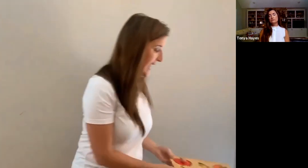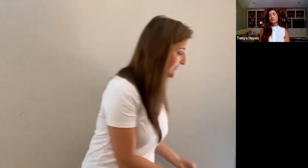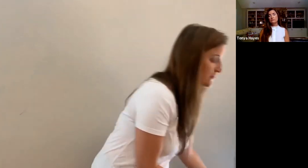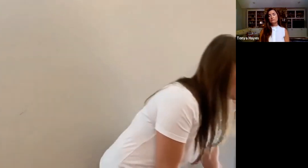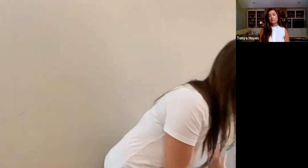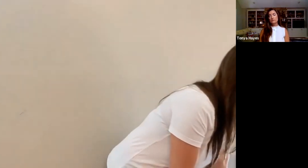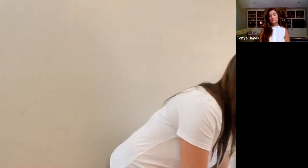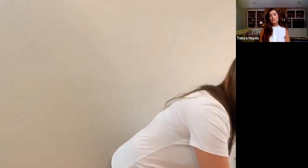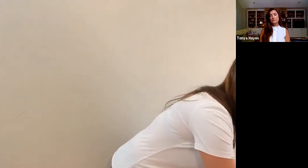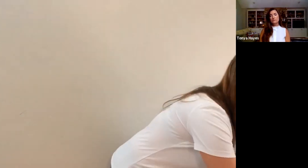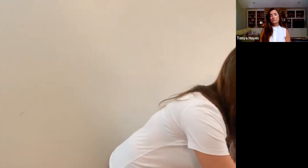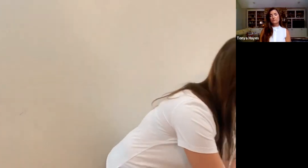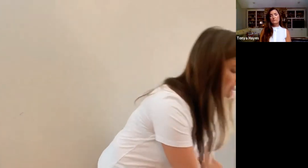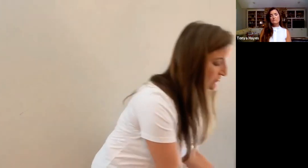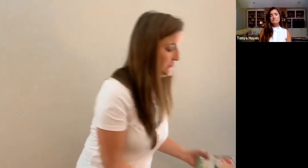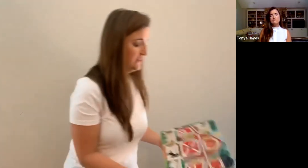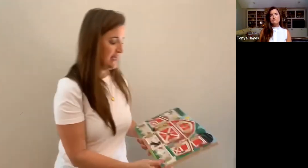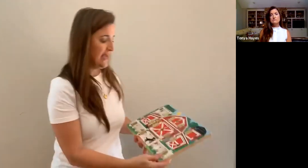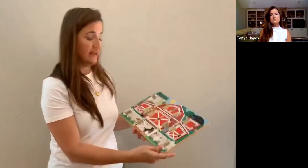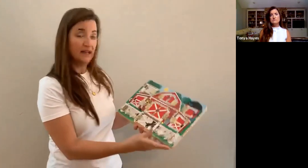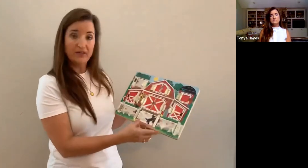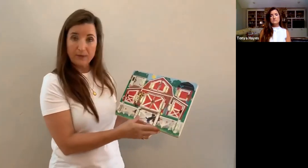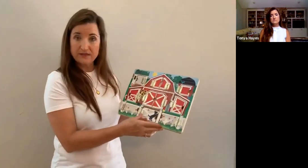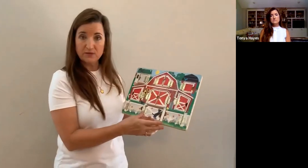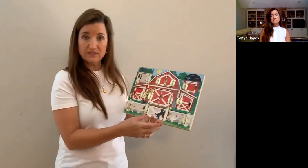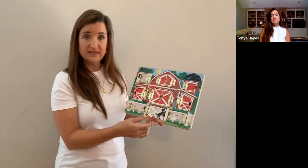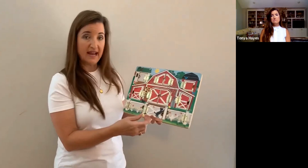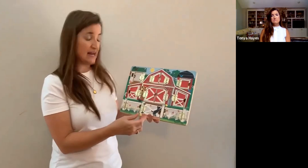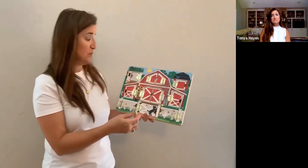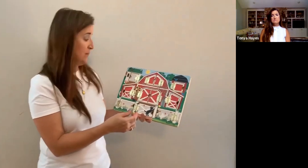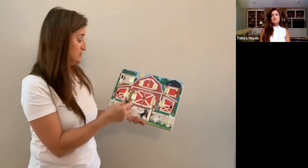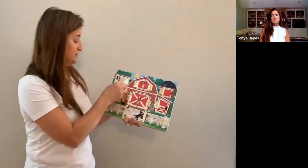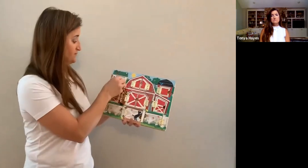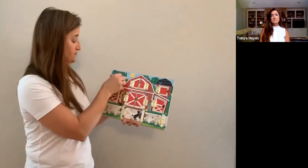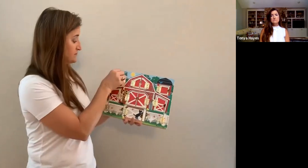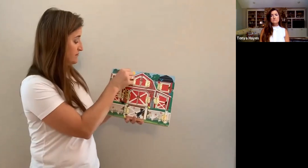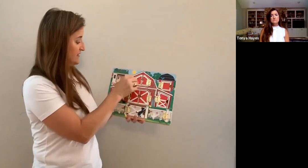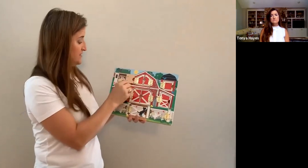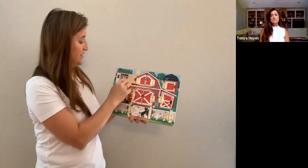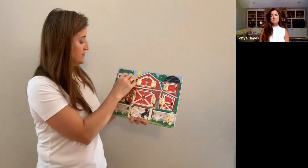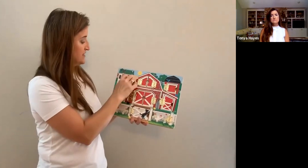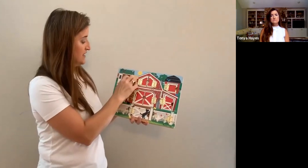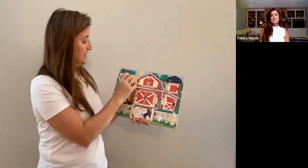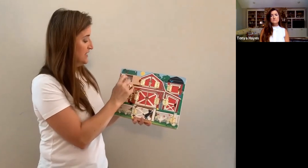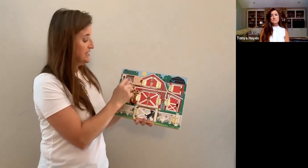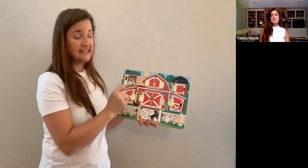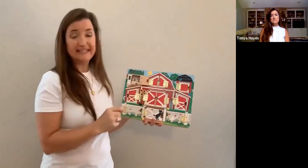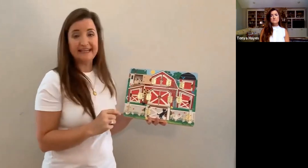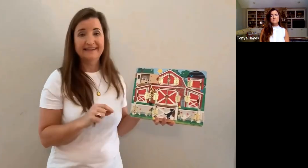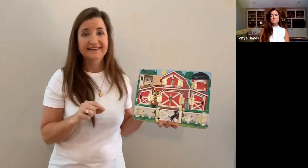little snacks. So that's good. Let's also look at another puzzle. This is an animal puzzle. So here's